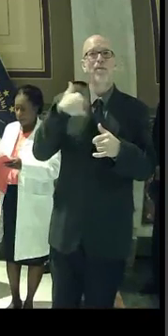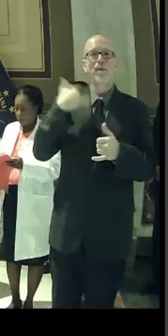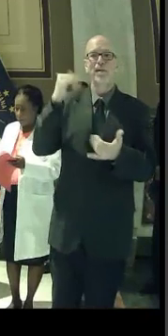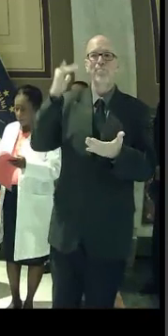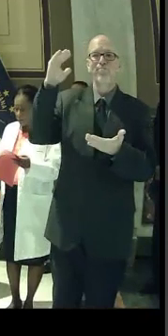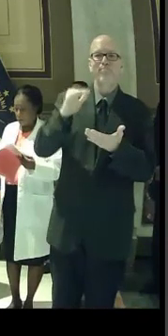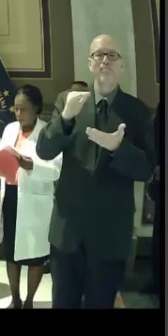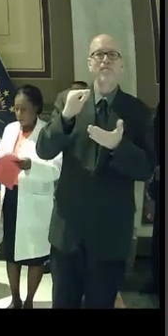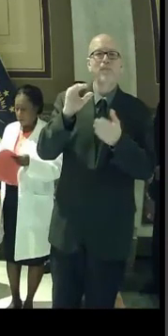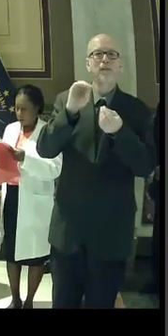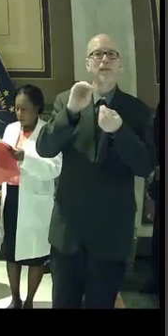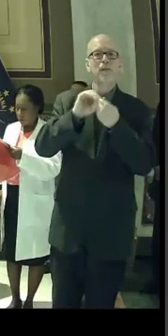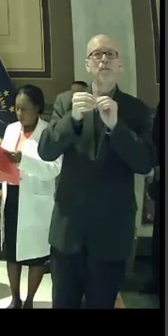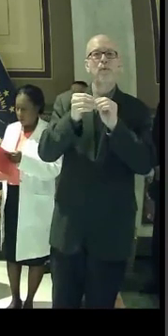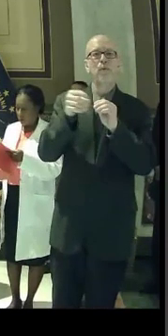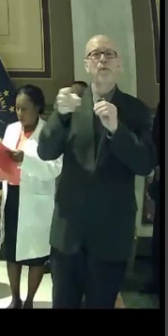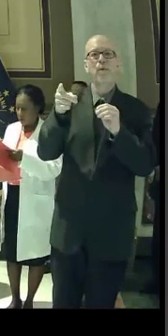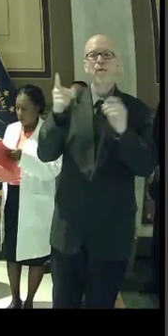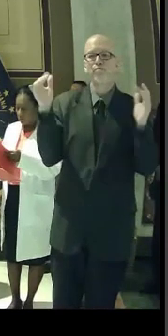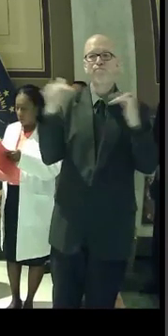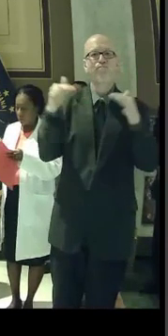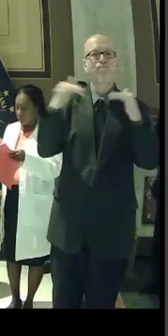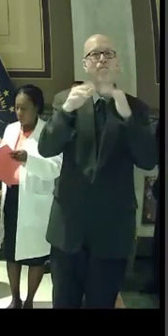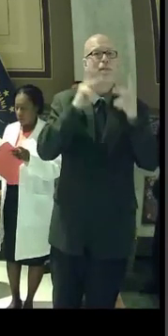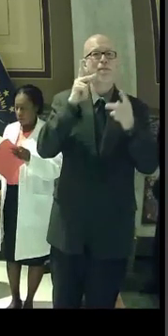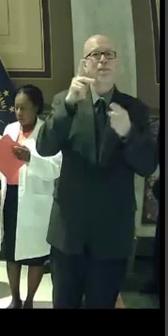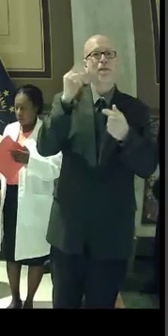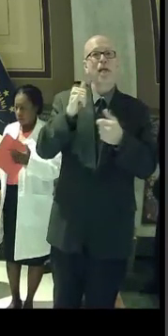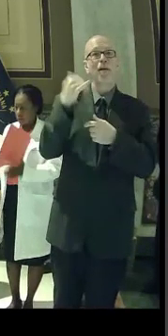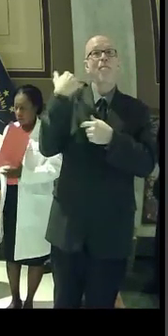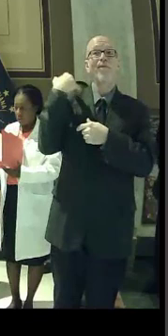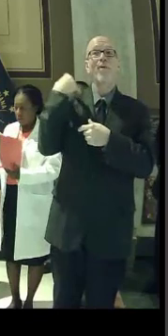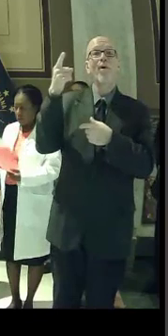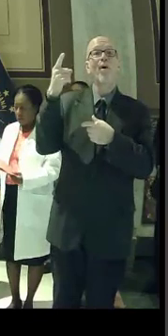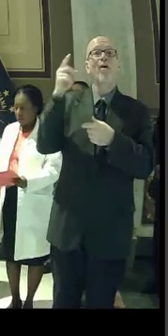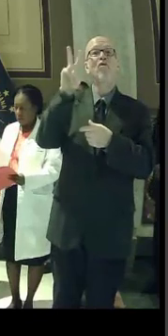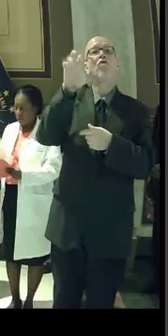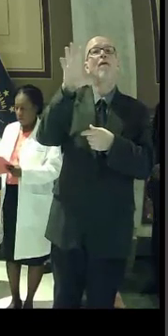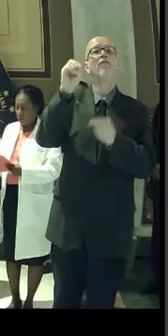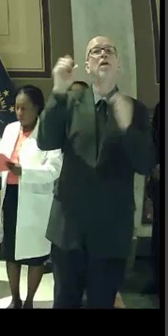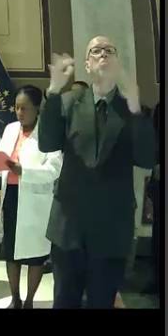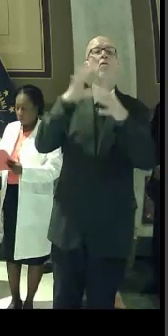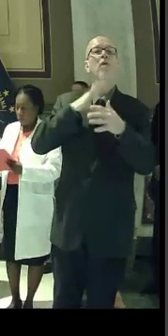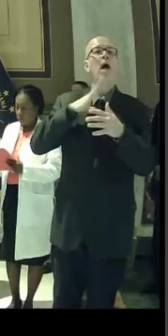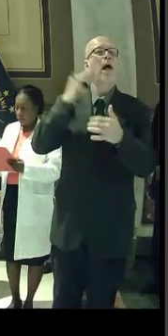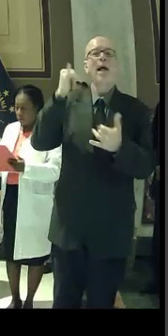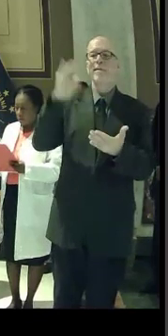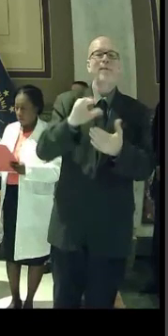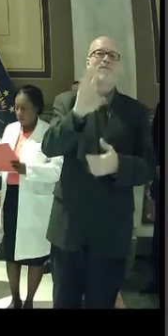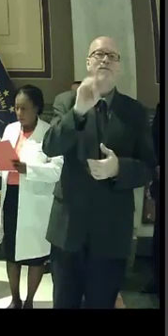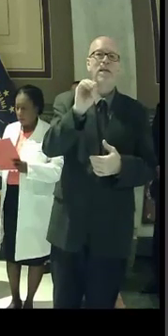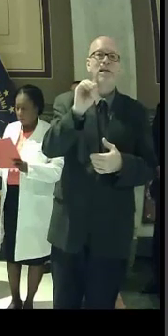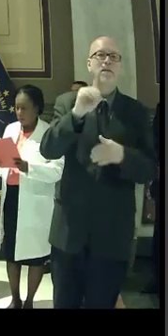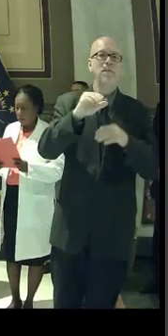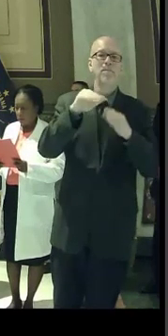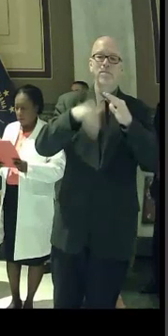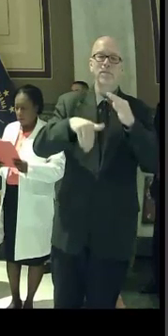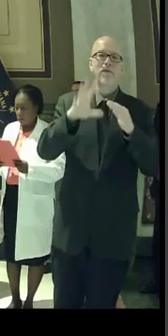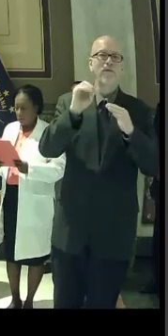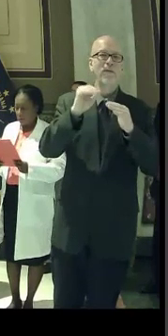number of gatherings to 50 from the previous 250. This is aligned with the guidance from